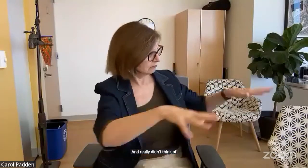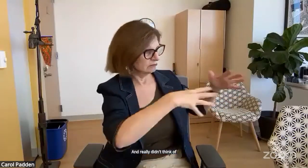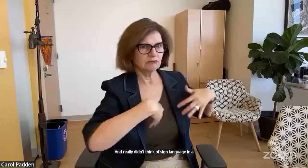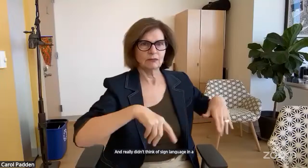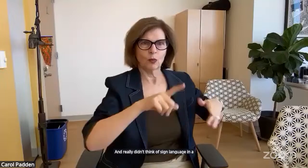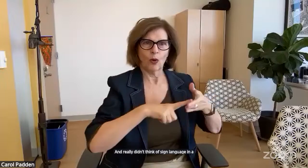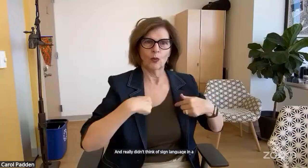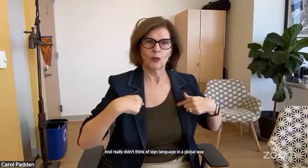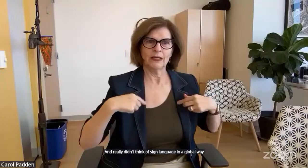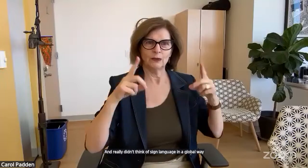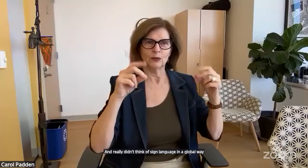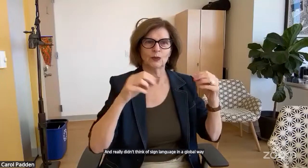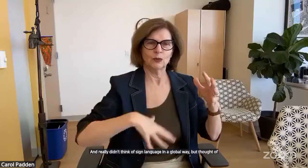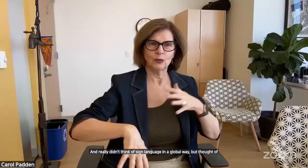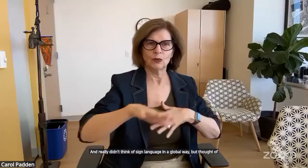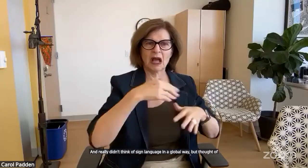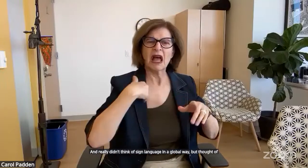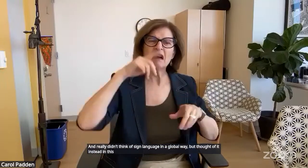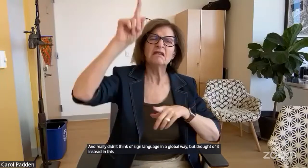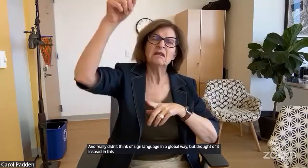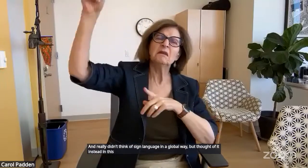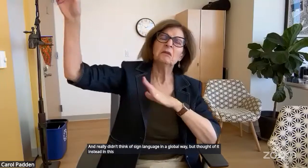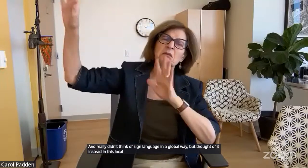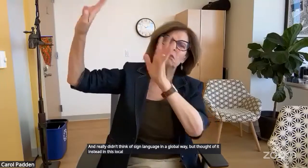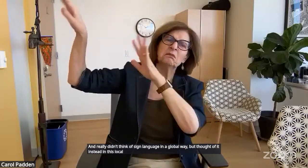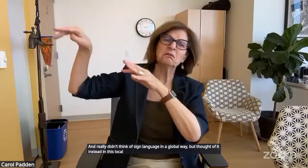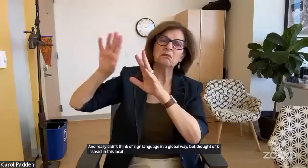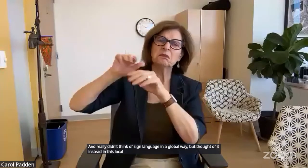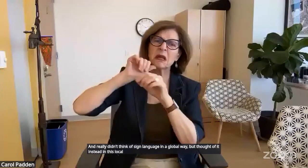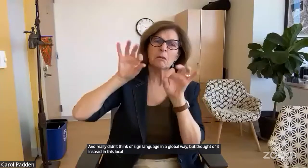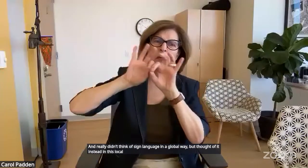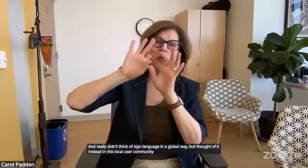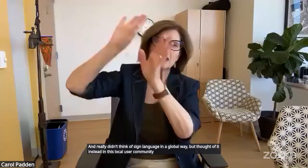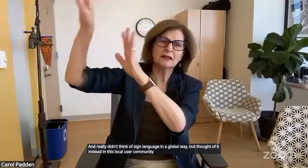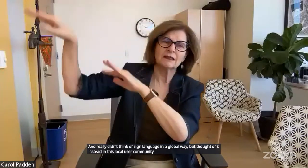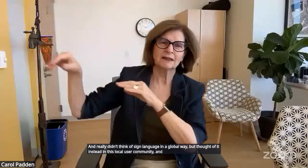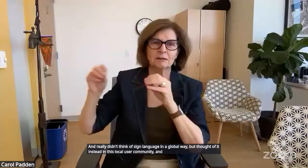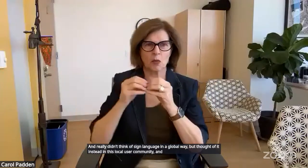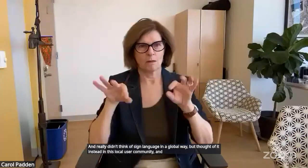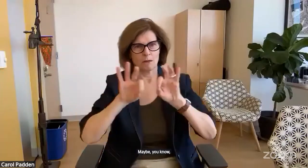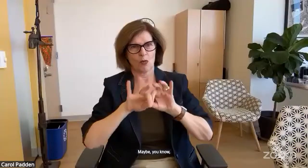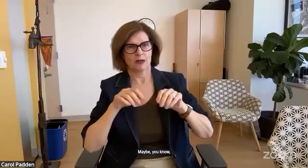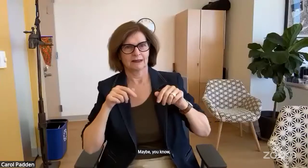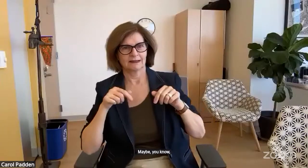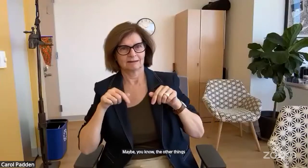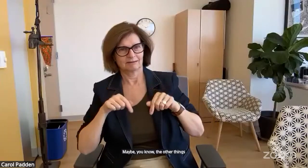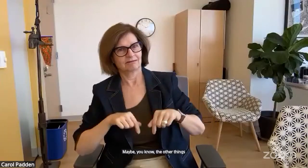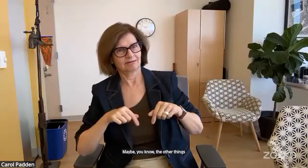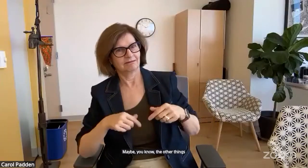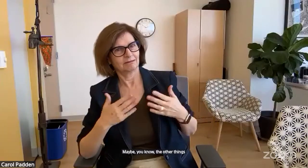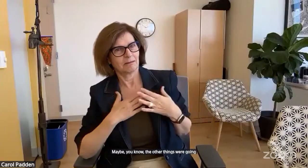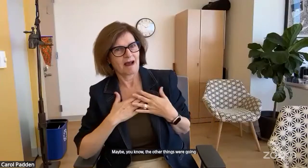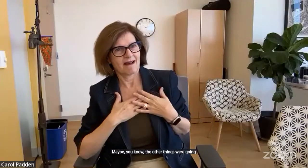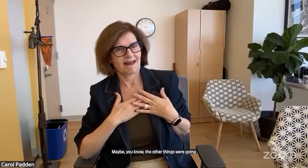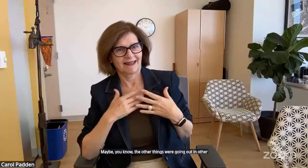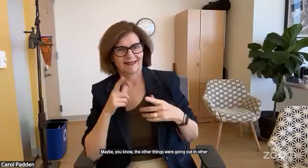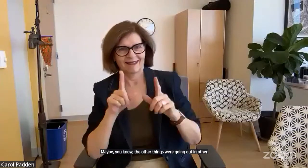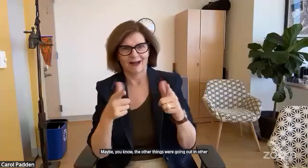global way, but thought of it instead in this local user community. And maybe, other things were going out in other places, but this where